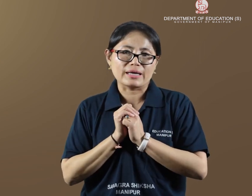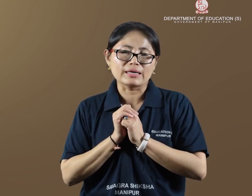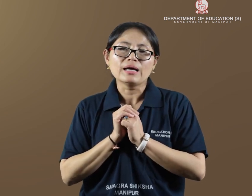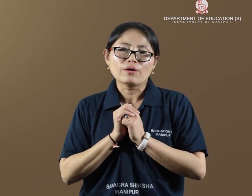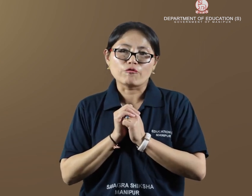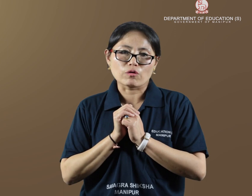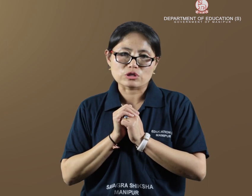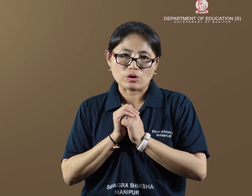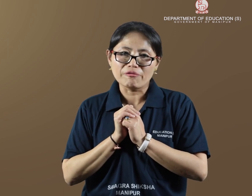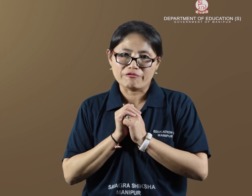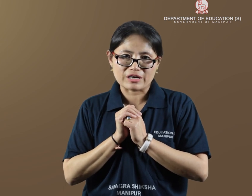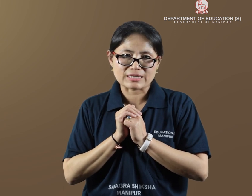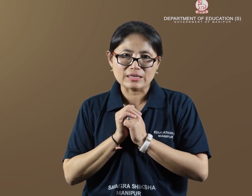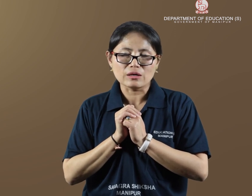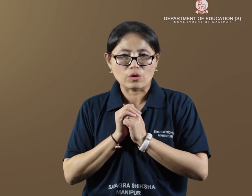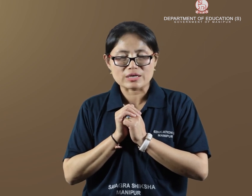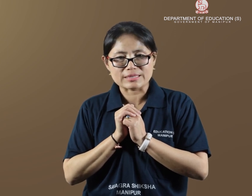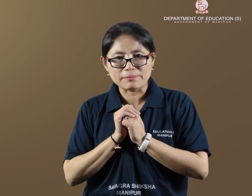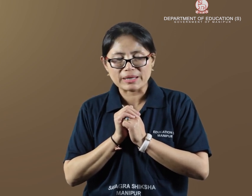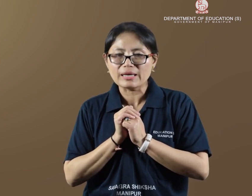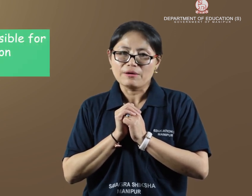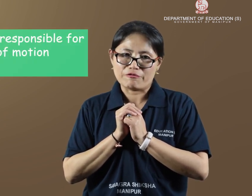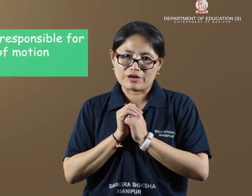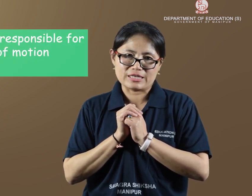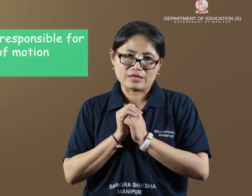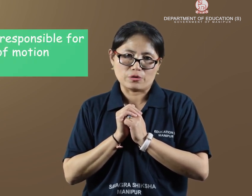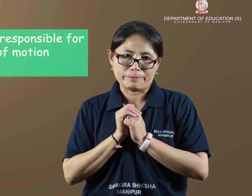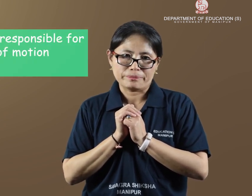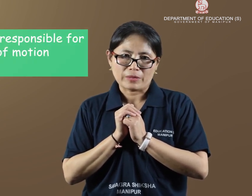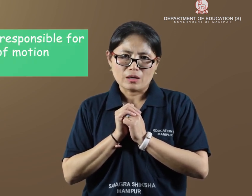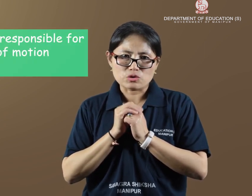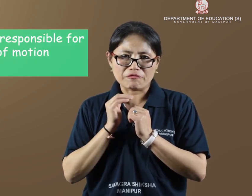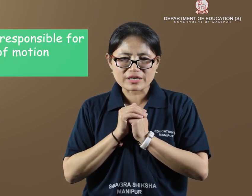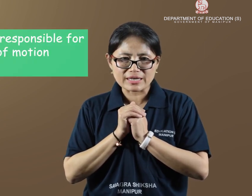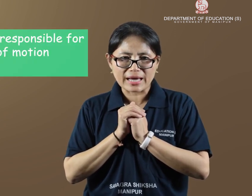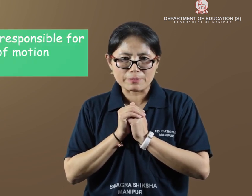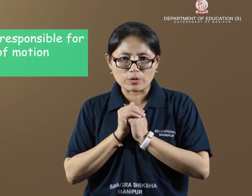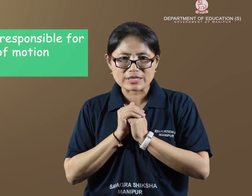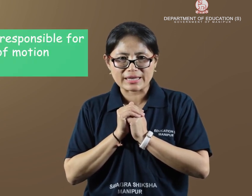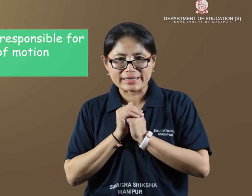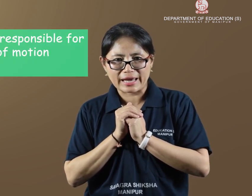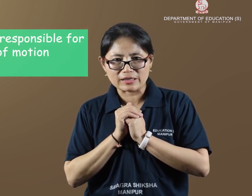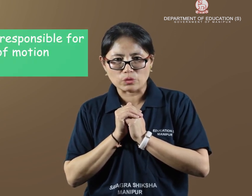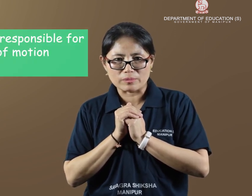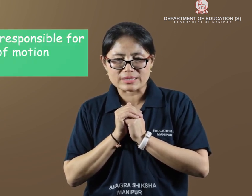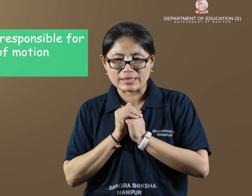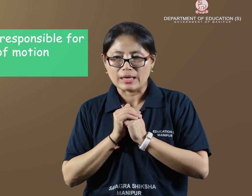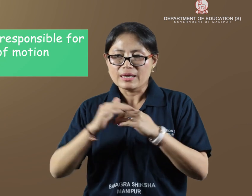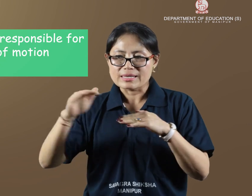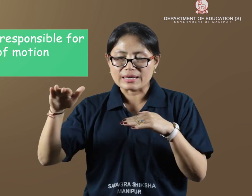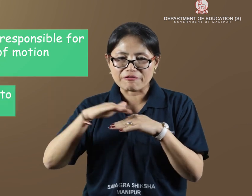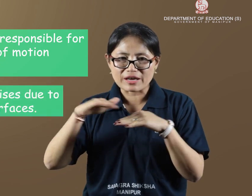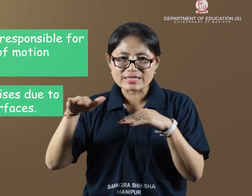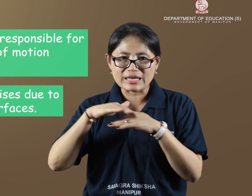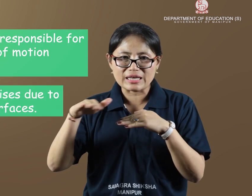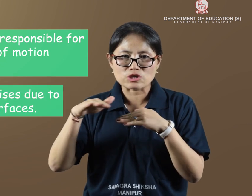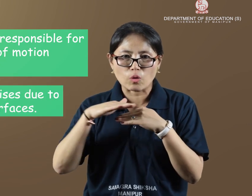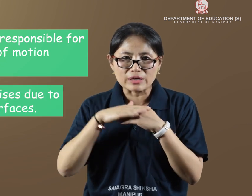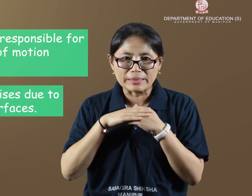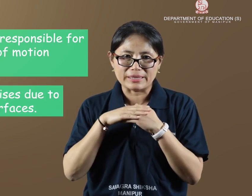kanda force of friction or simply friction ko so friction hai po cha kadai de ek to wi ma sidia surface ani gi sokna ba de